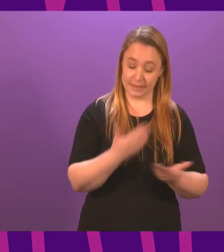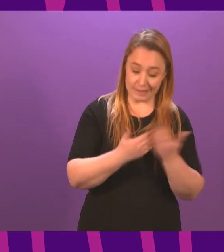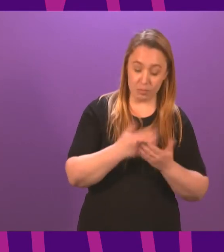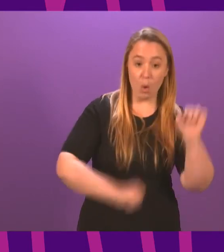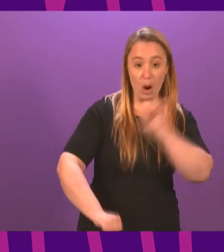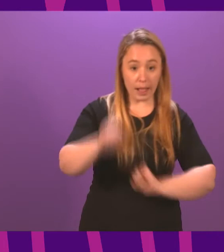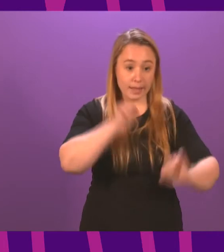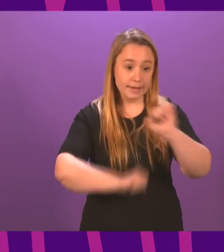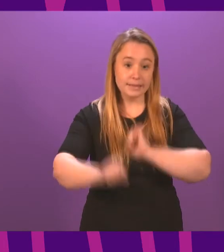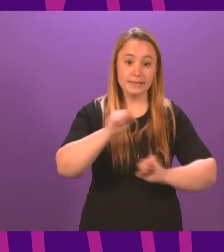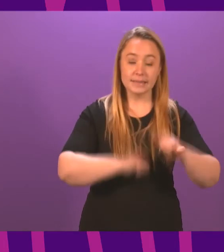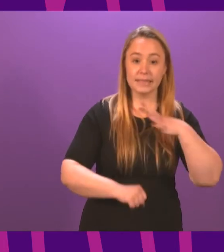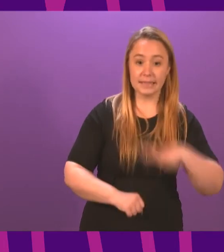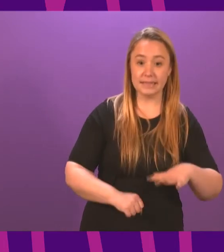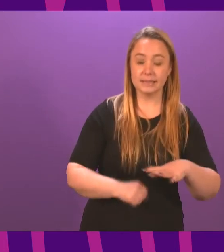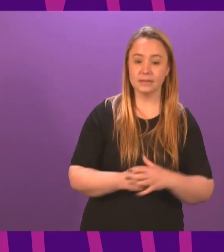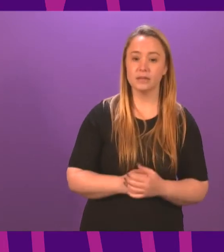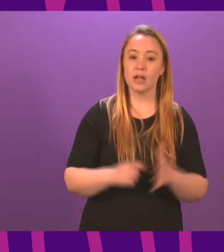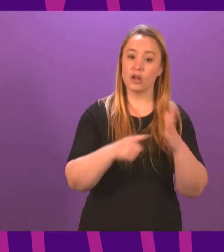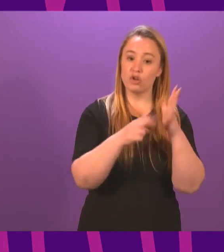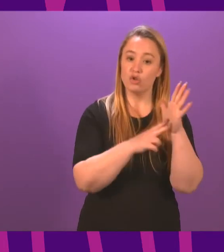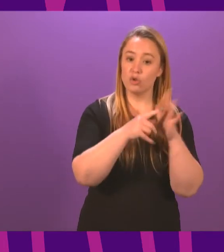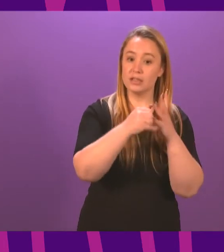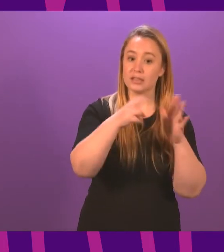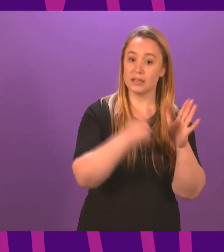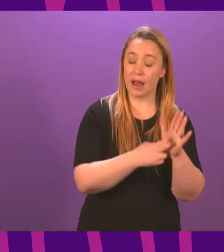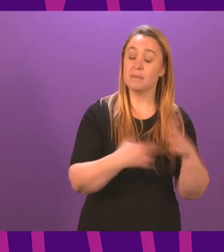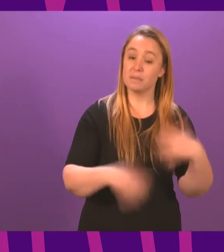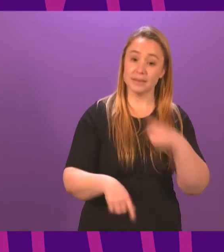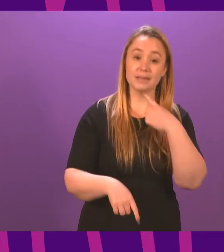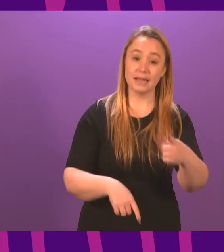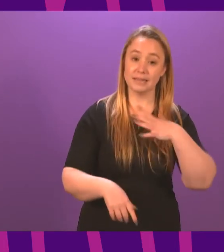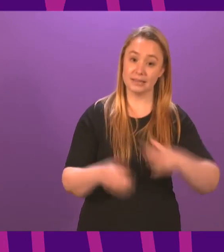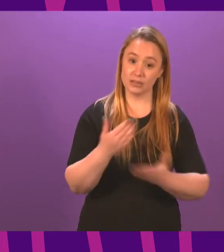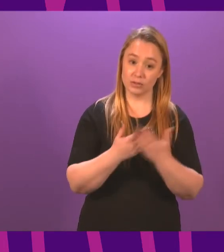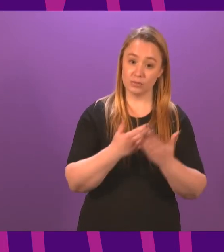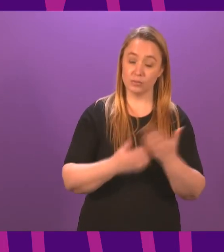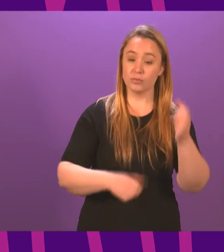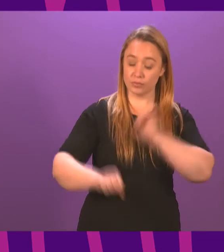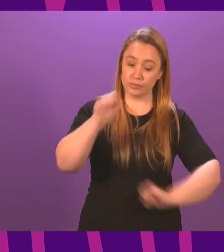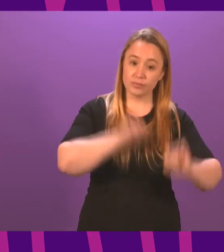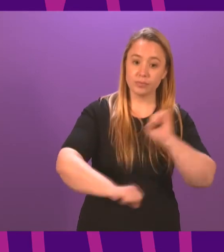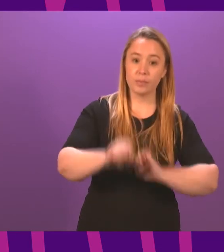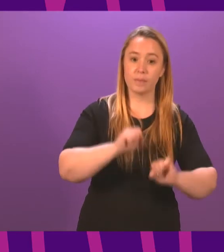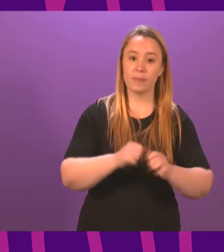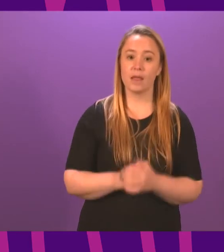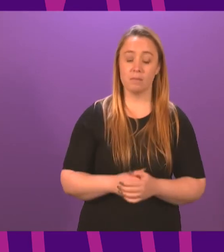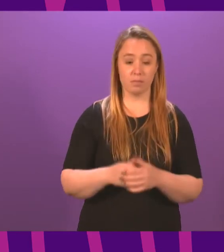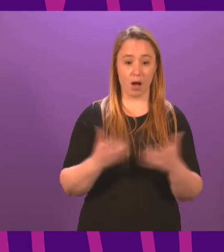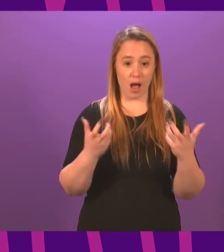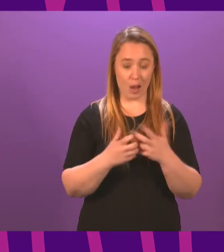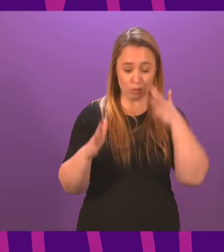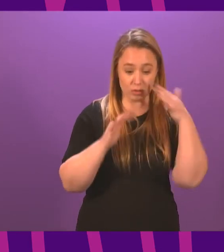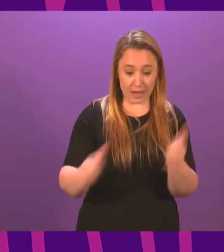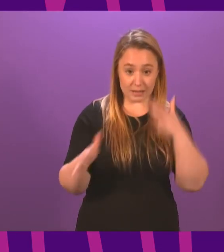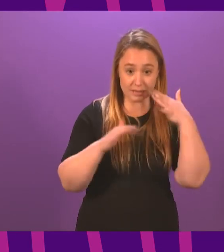as noted recently in a report by Unison. Beyond that, there is an issue with measuring the virus in schools without a consistent approach to